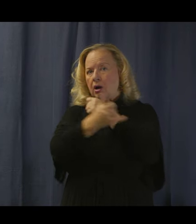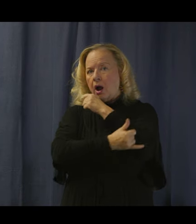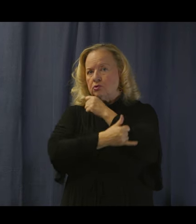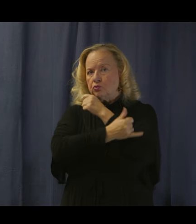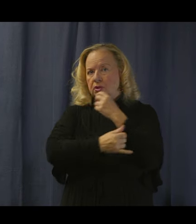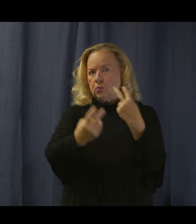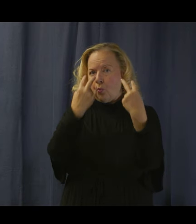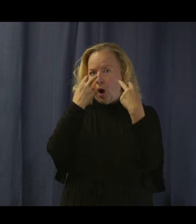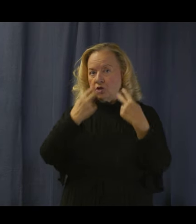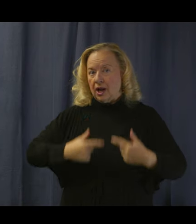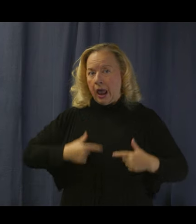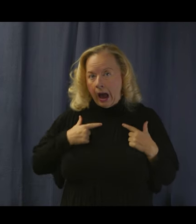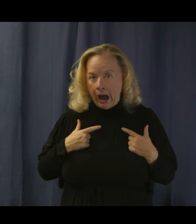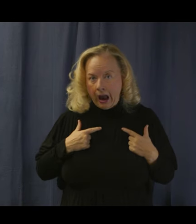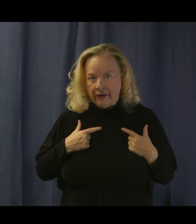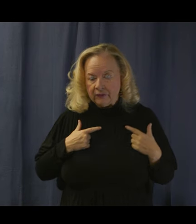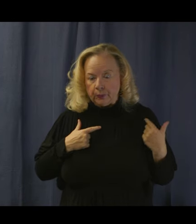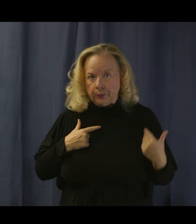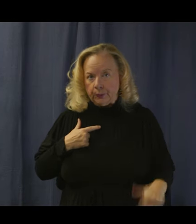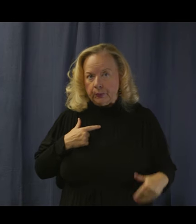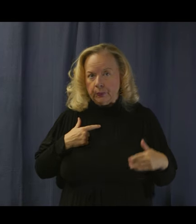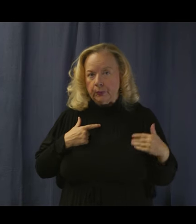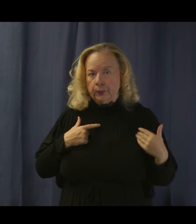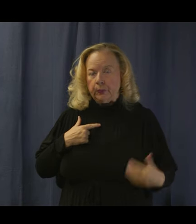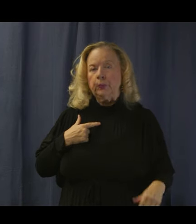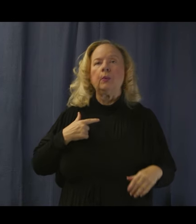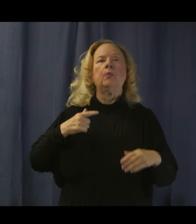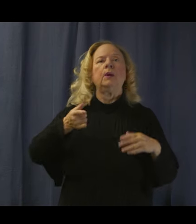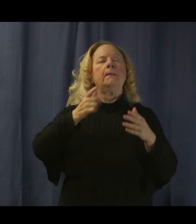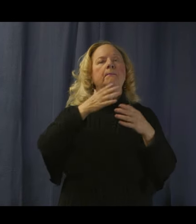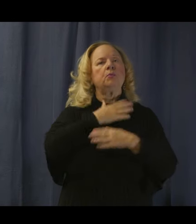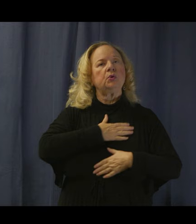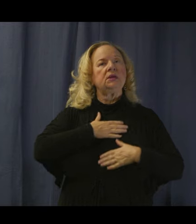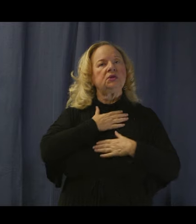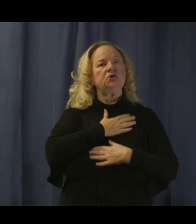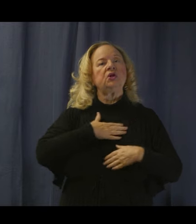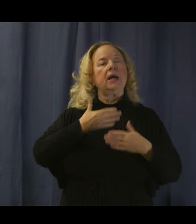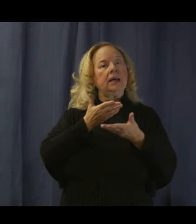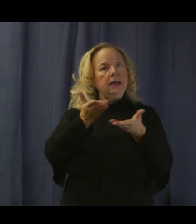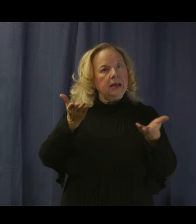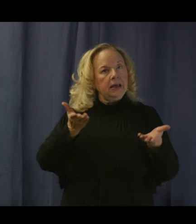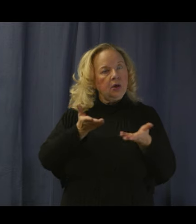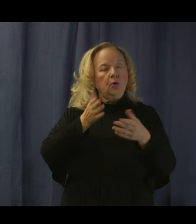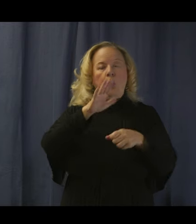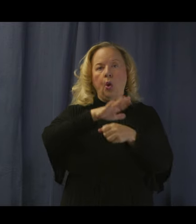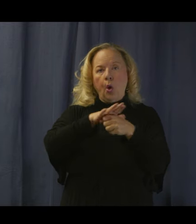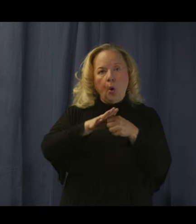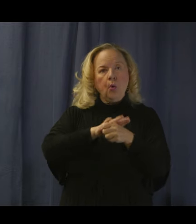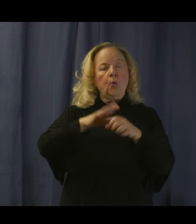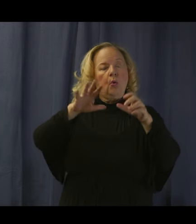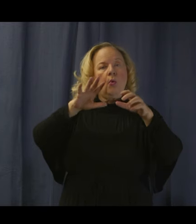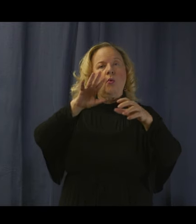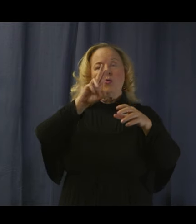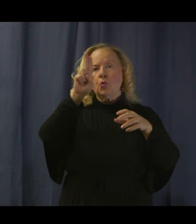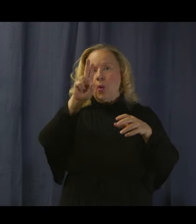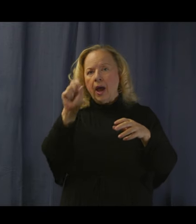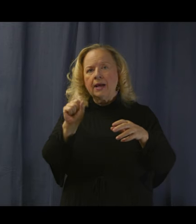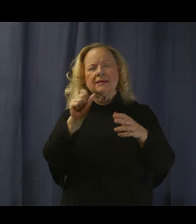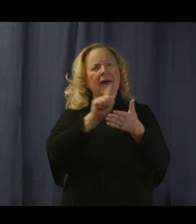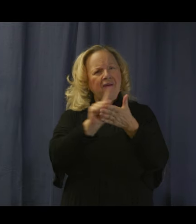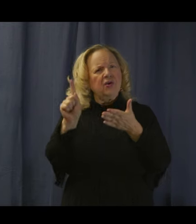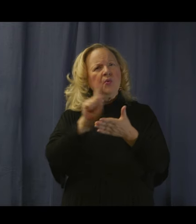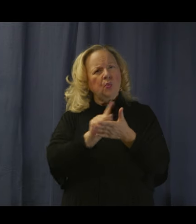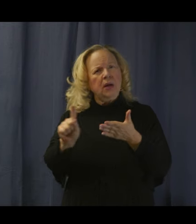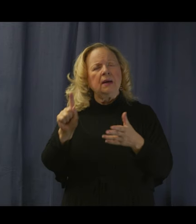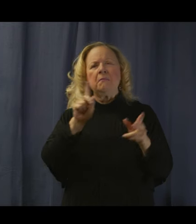watching live. It's just incredible. And we just appreciate everyone who's here locally, everyone around the United States. Almost